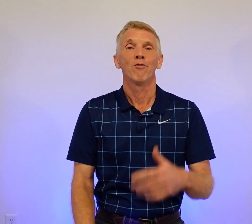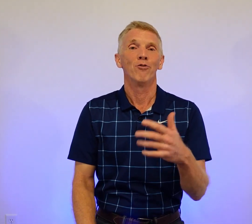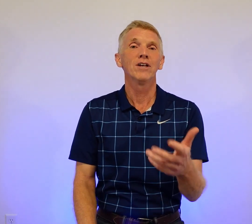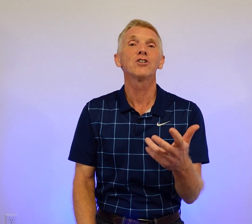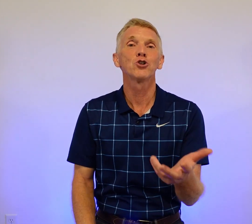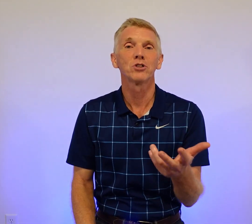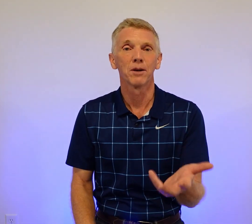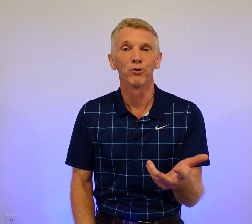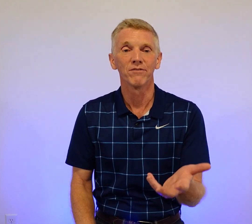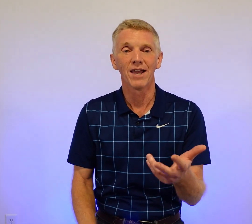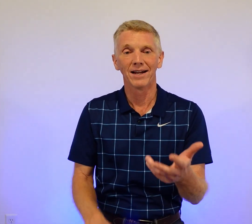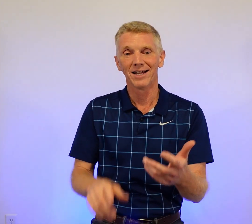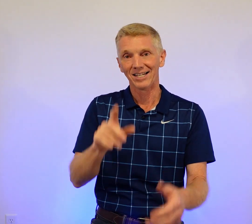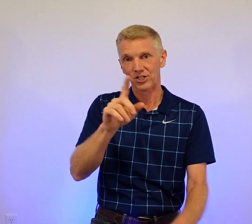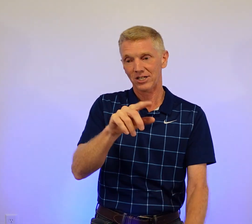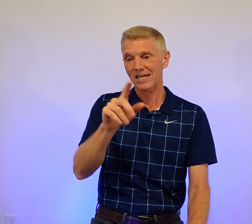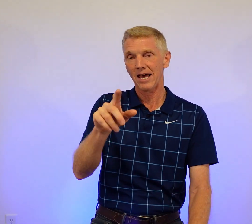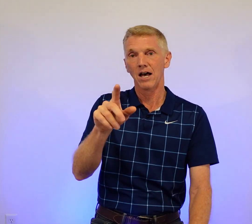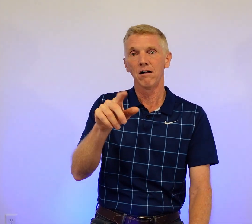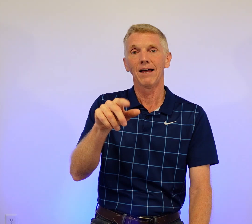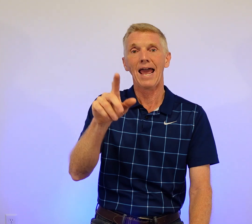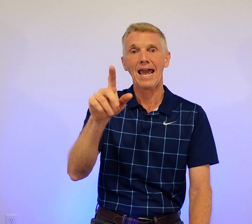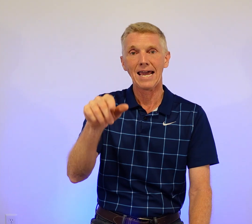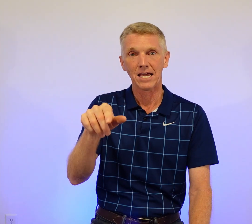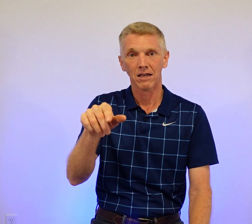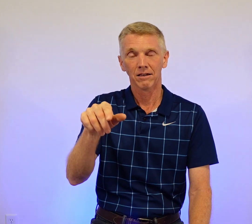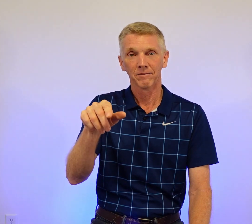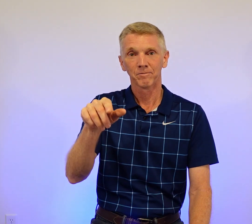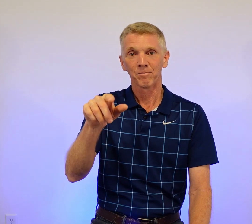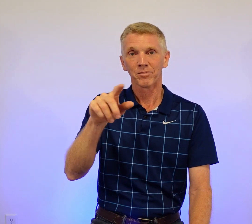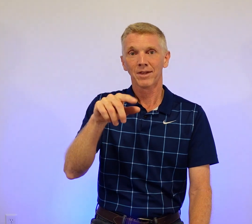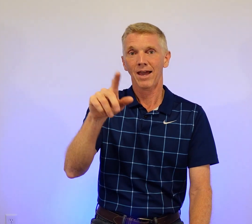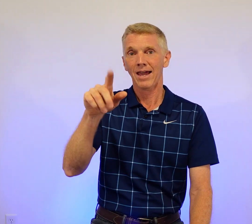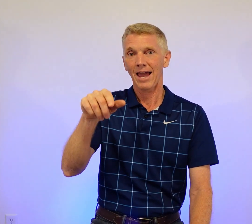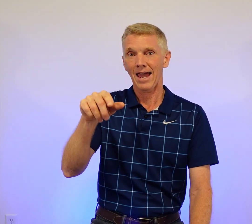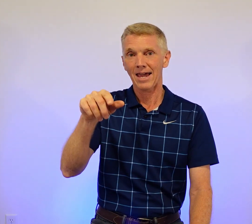this is usually abbreviated a CL-A. Okay, A.